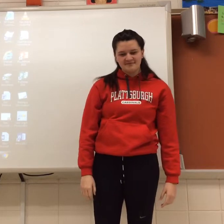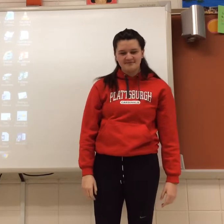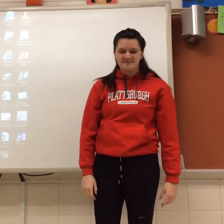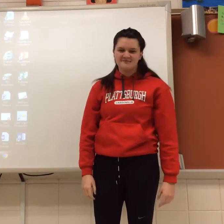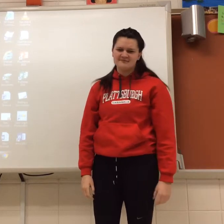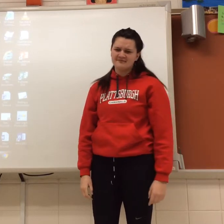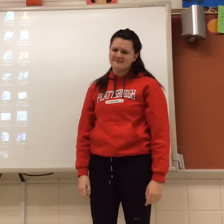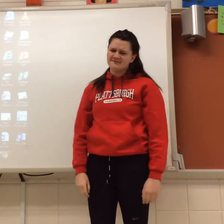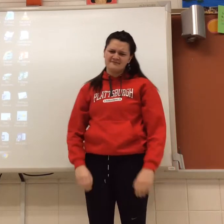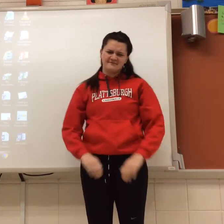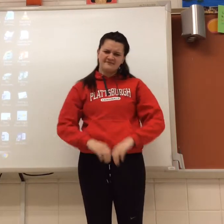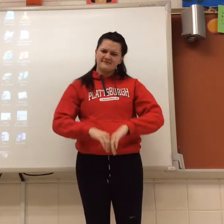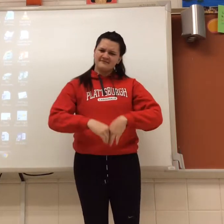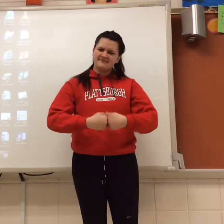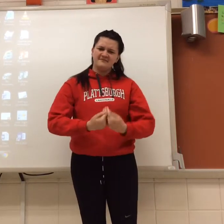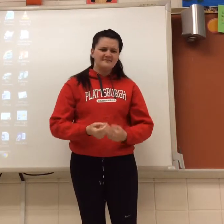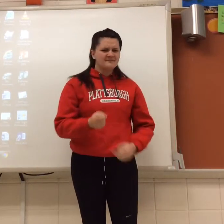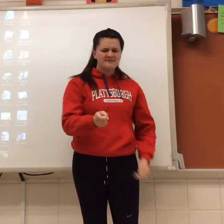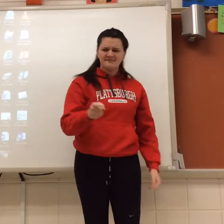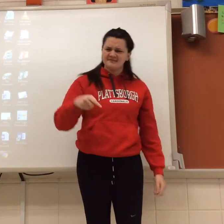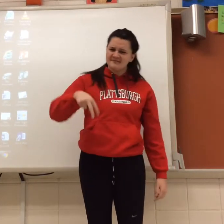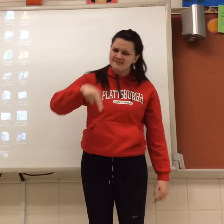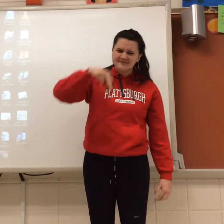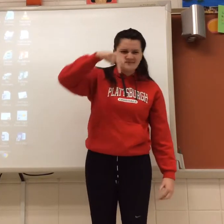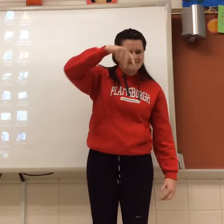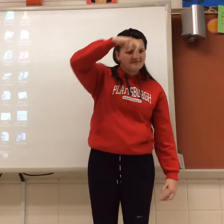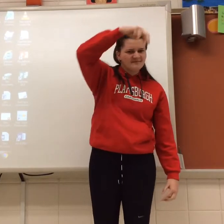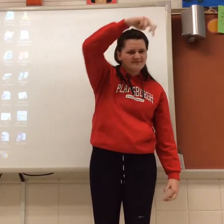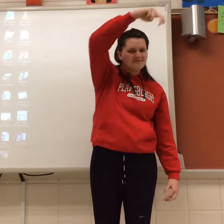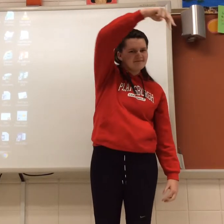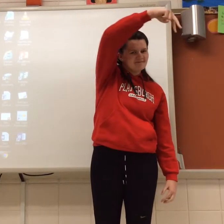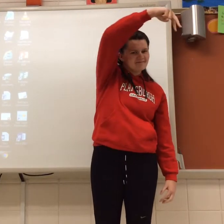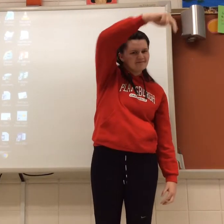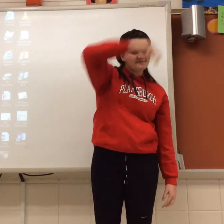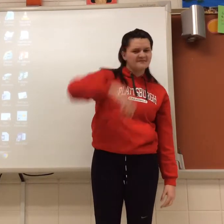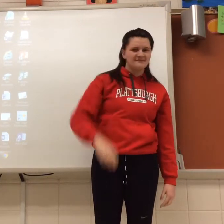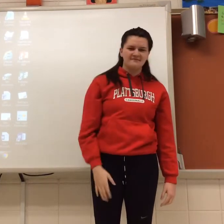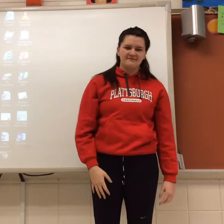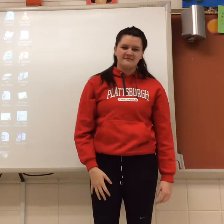"Hello," he said. "How did you get upstairs?"